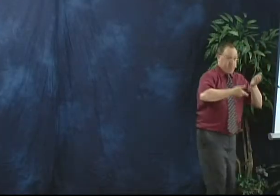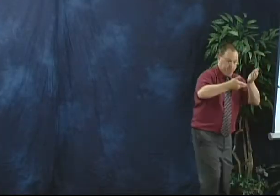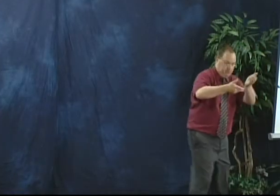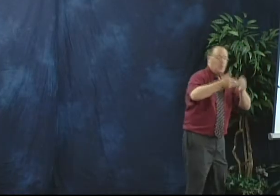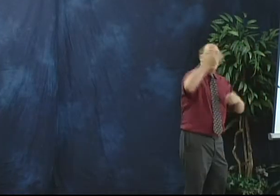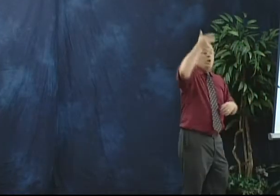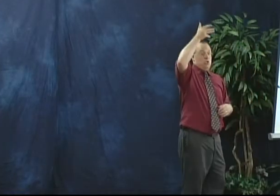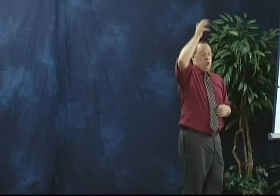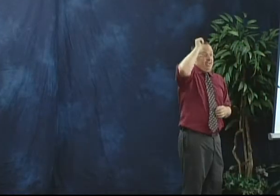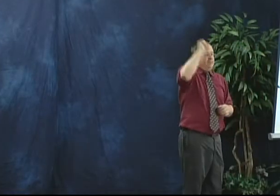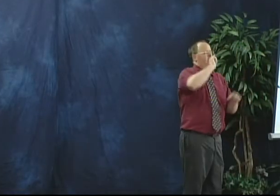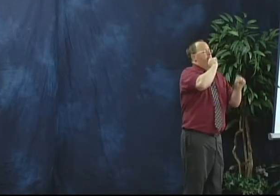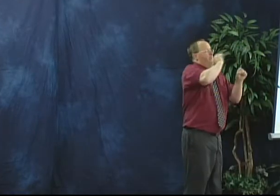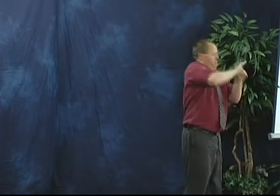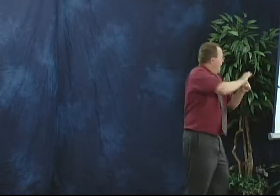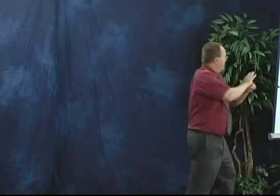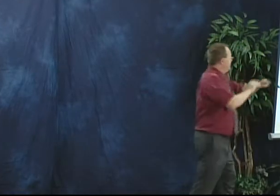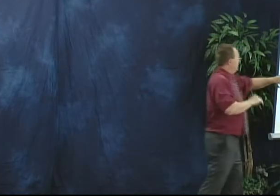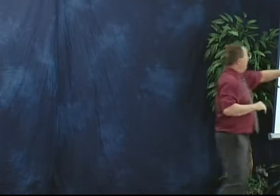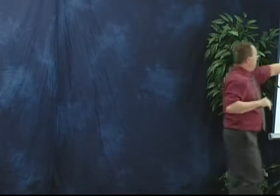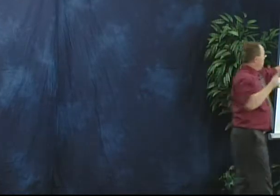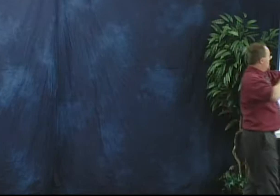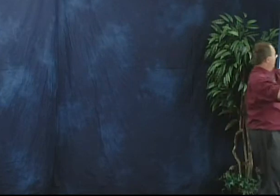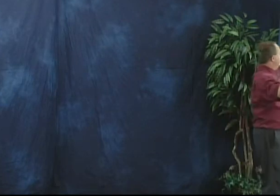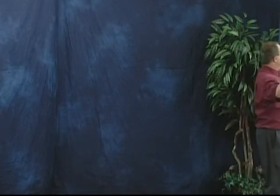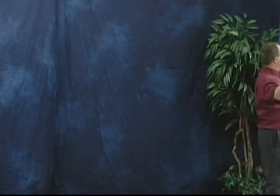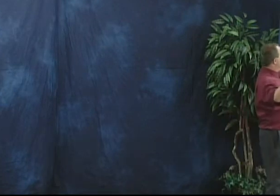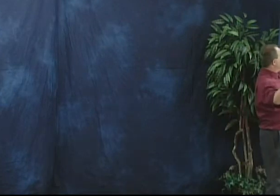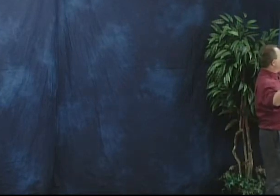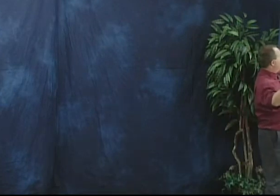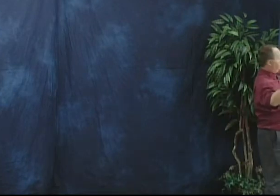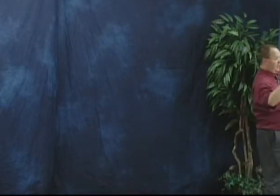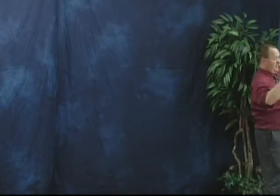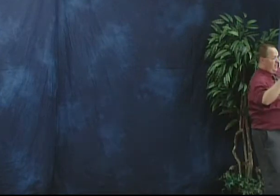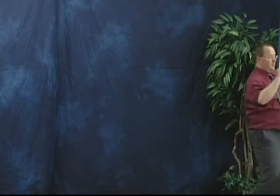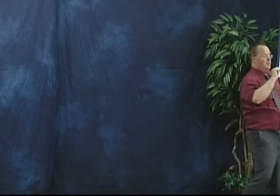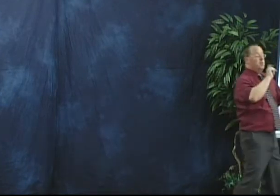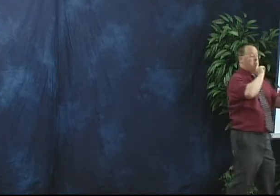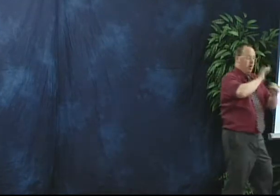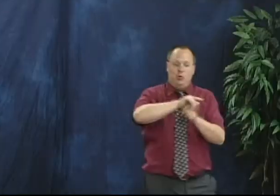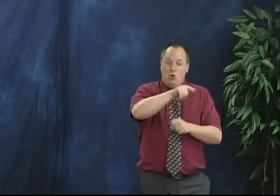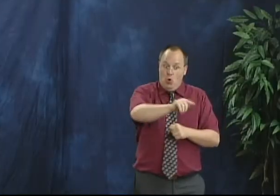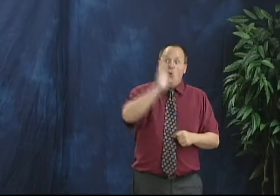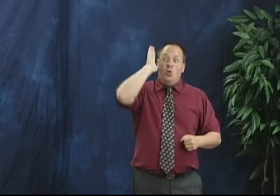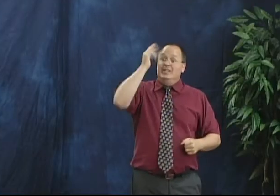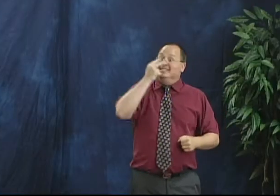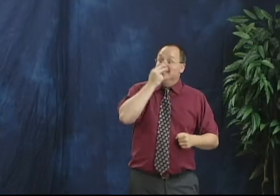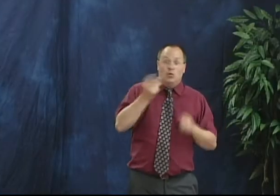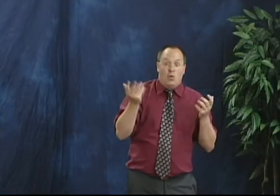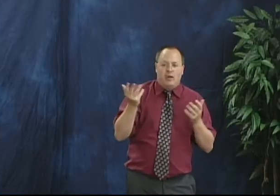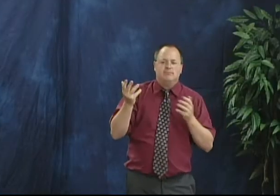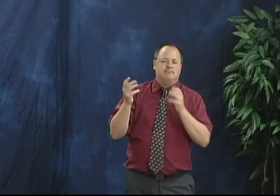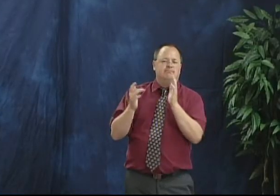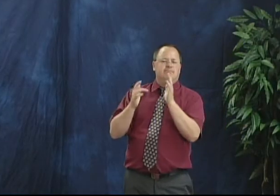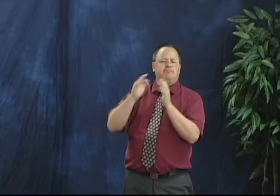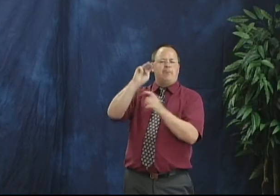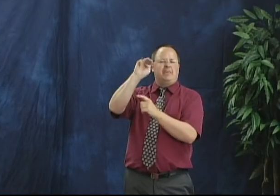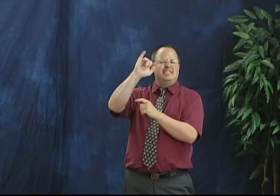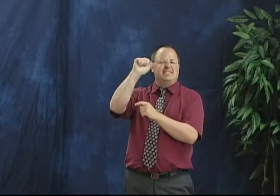before Simeon, and God promised Simeon that he would